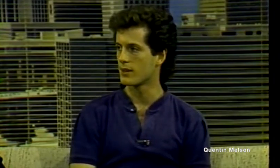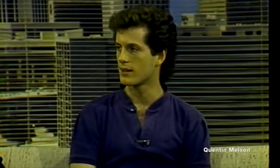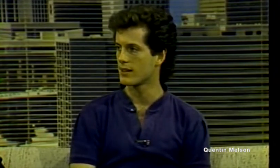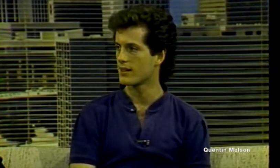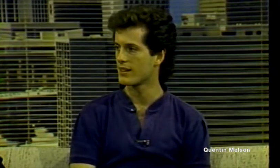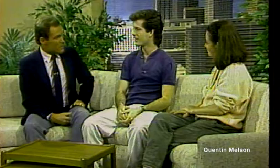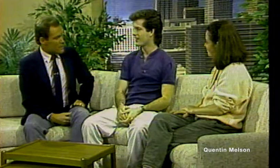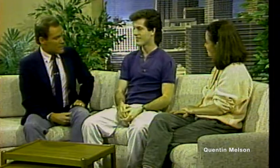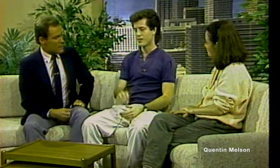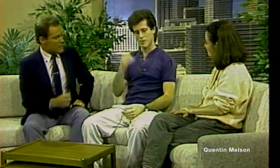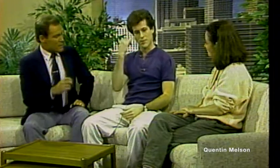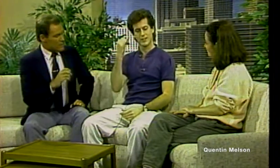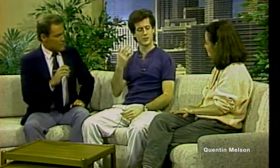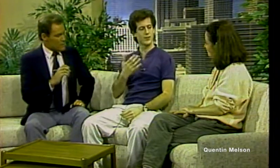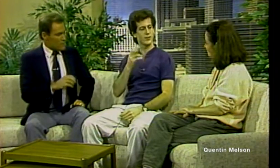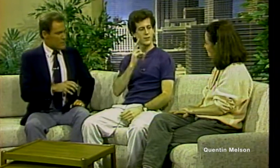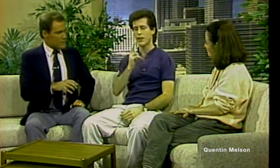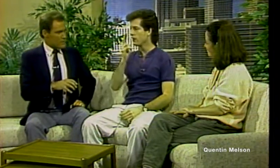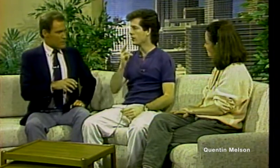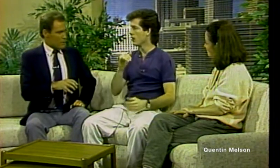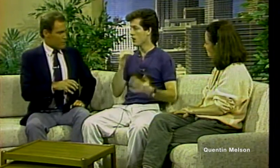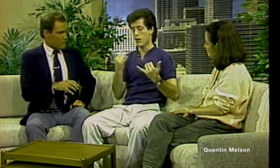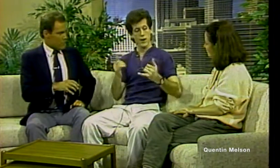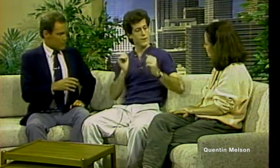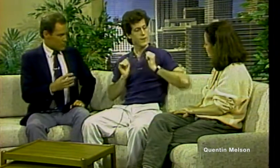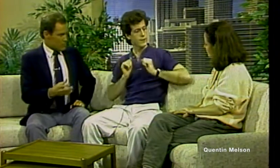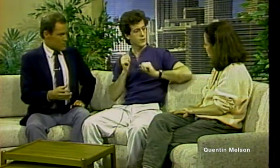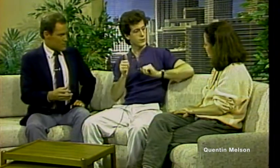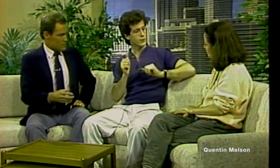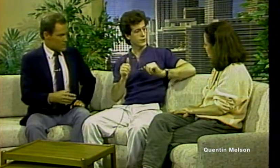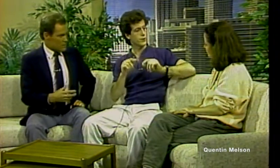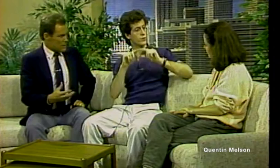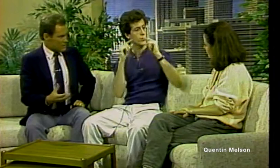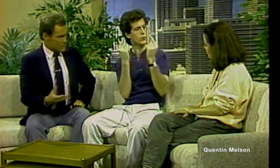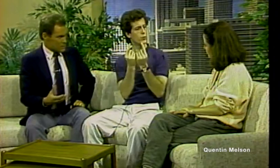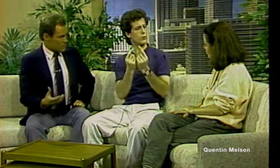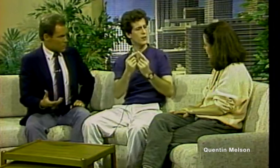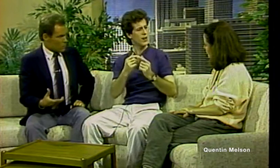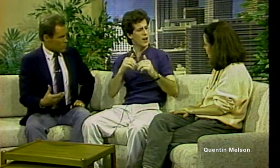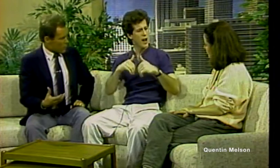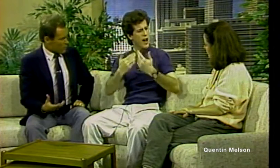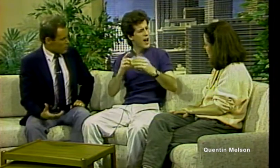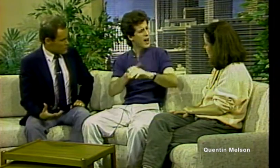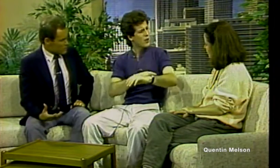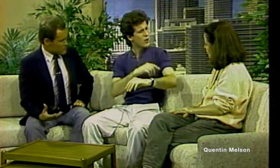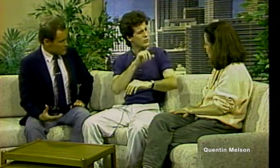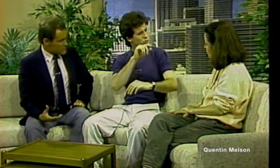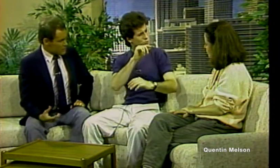thing. I would imagine. Now, the theater itself, or the troupe itself, has been in existence for, what, almost 20 years now,